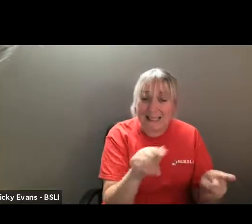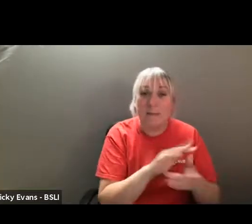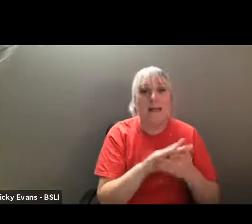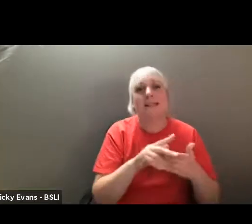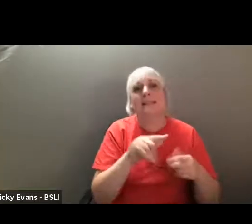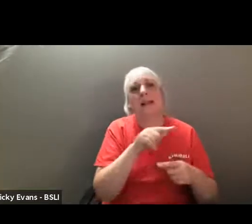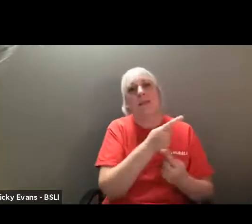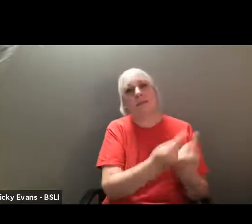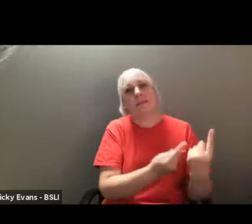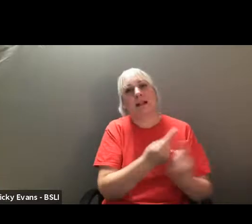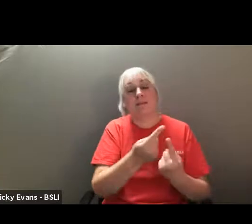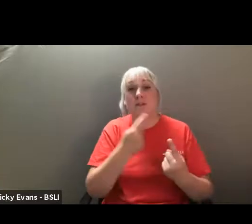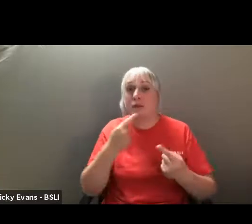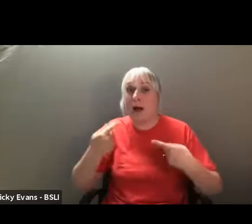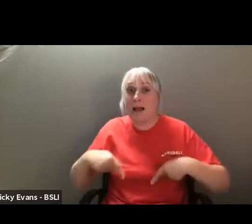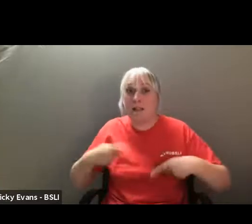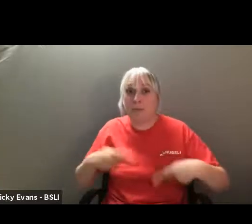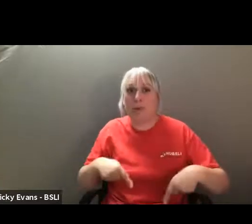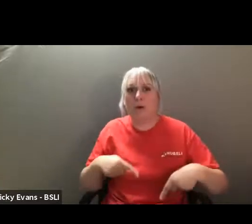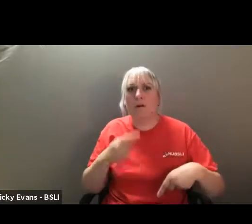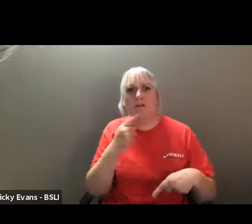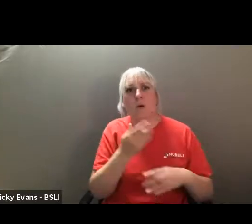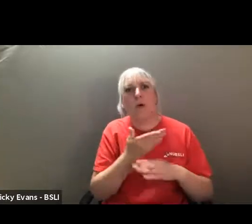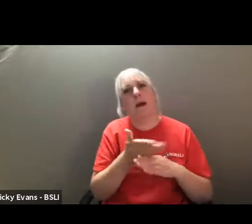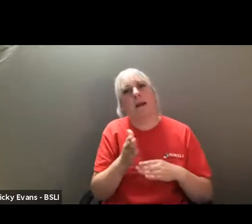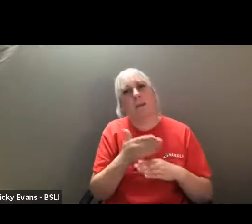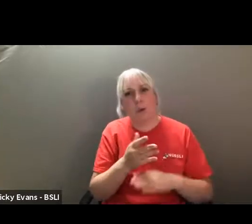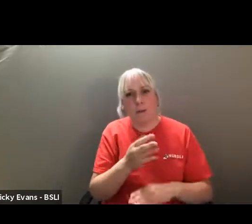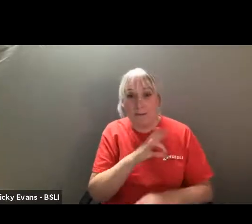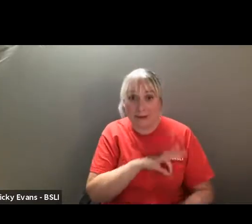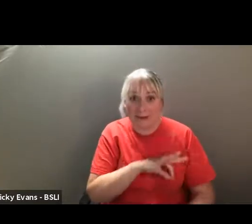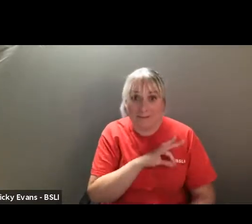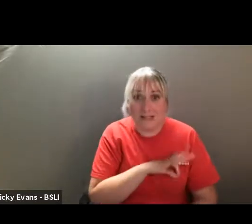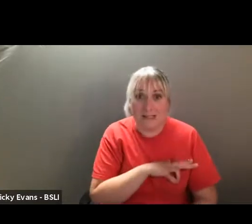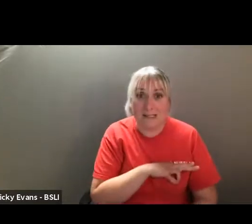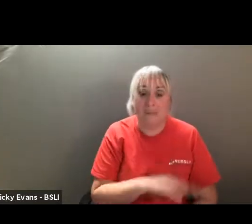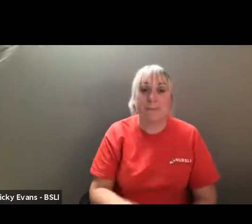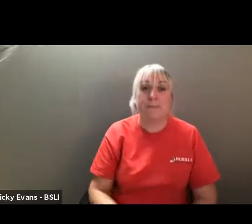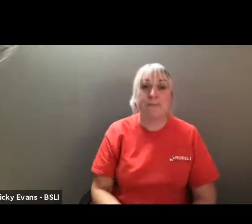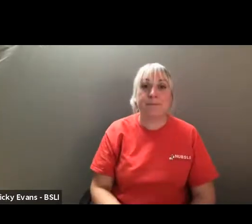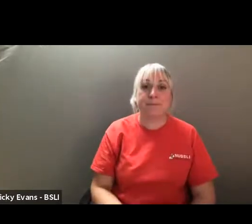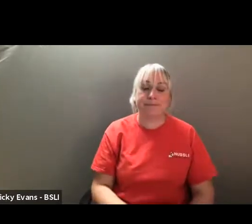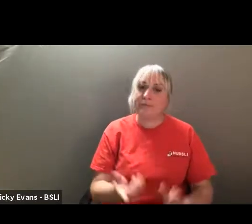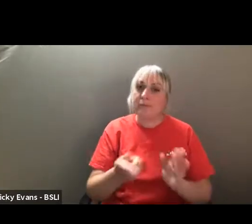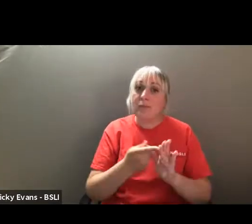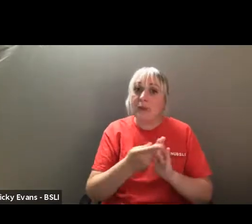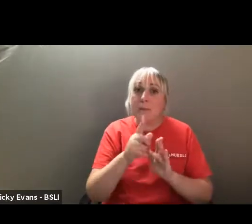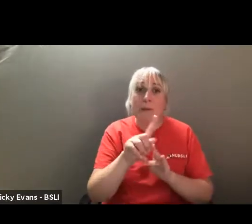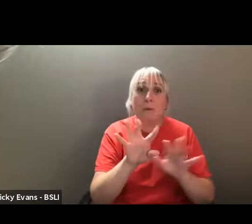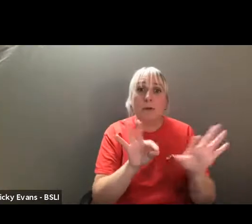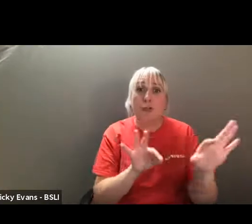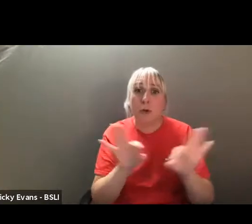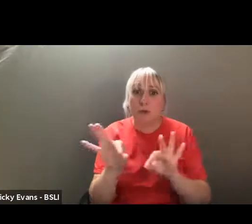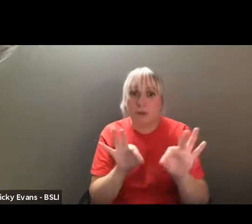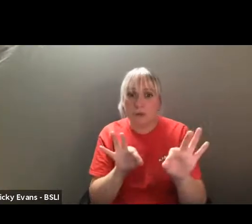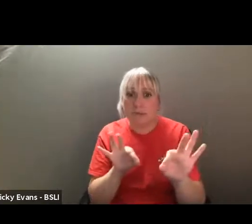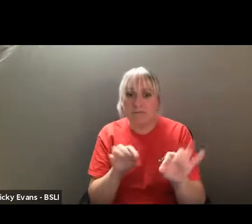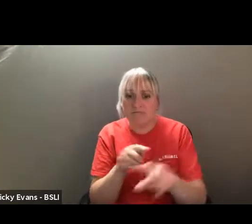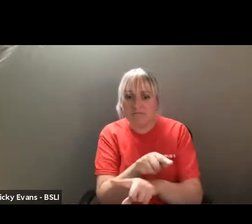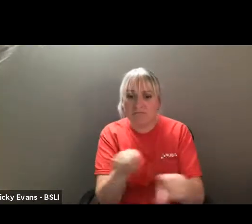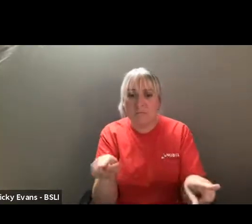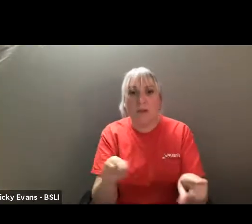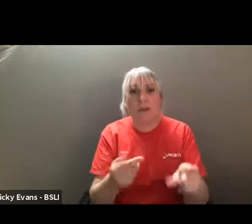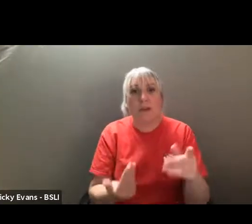eligible for earnings-related unemployment benefit. There were also some people who were selected who I believe were new labor